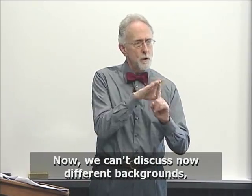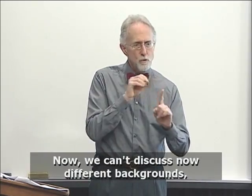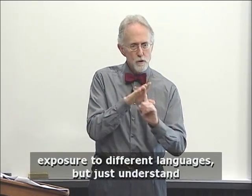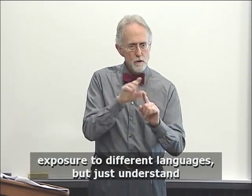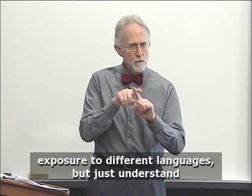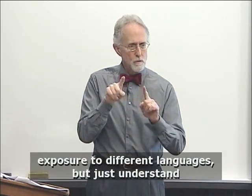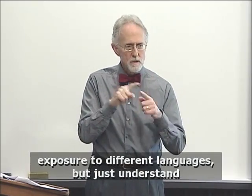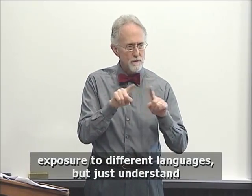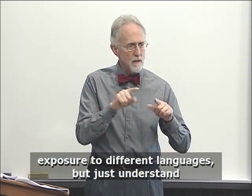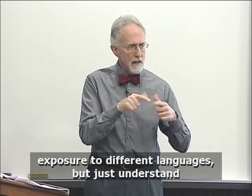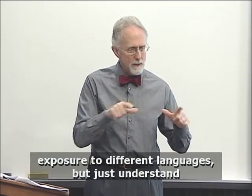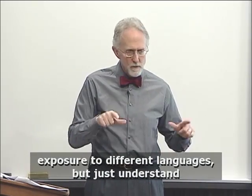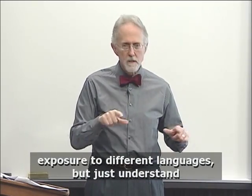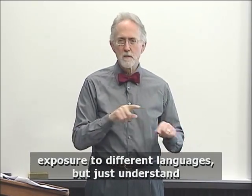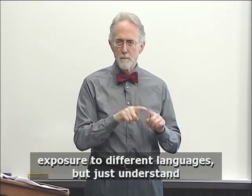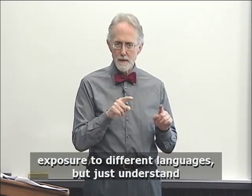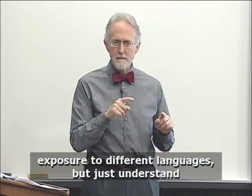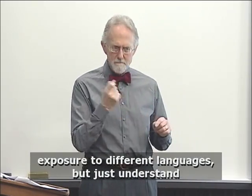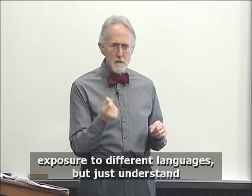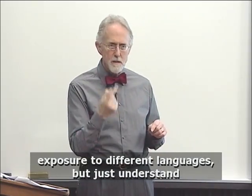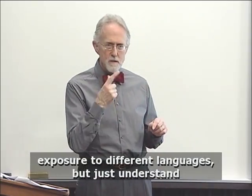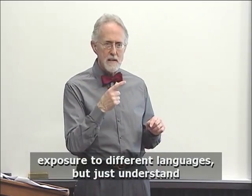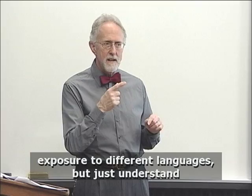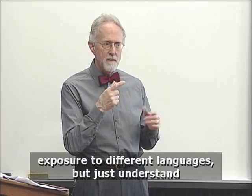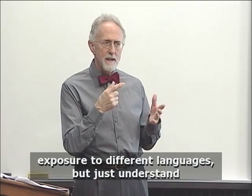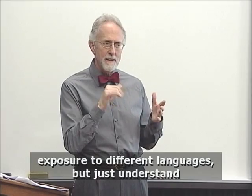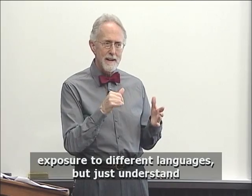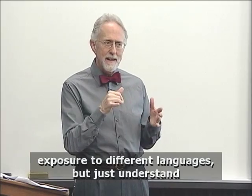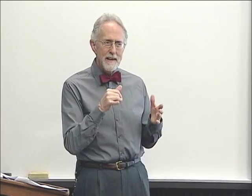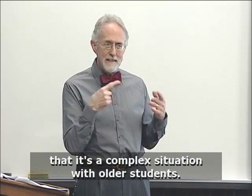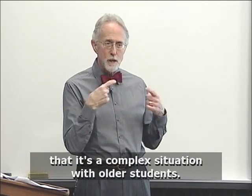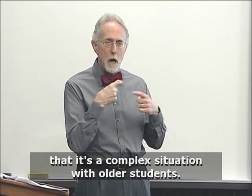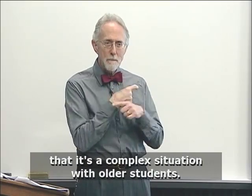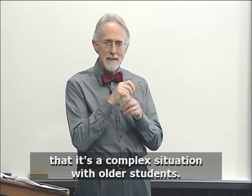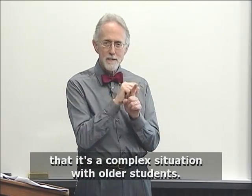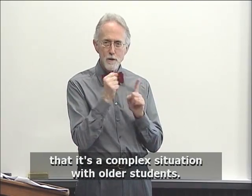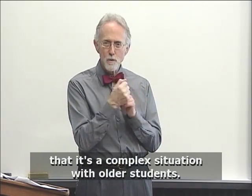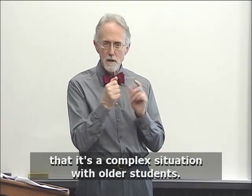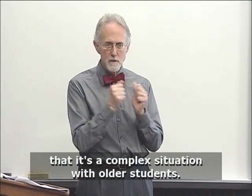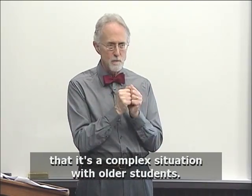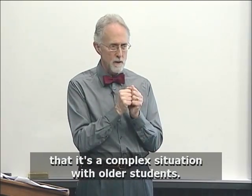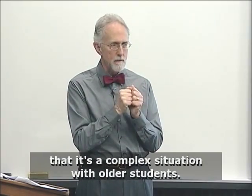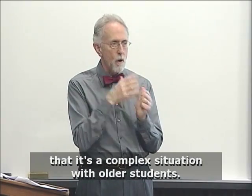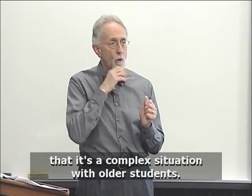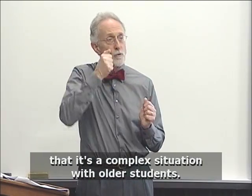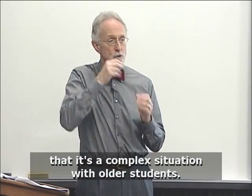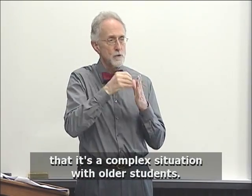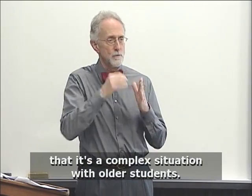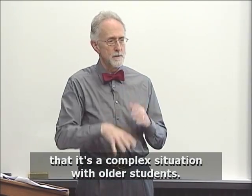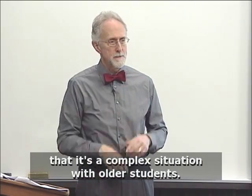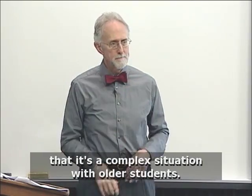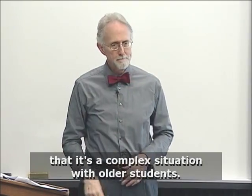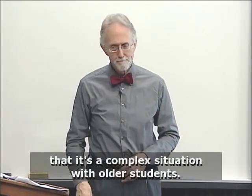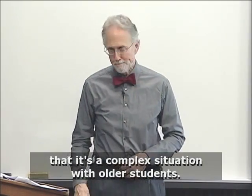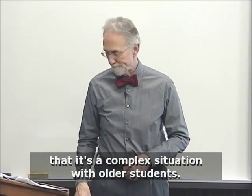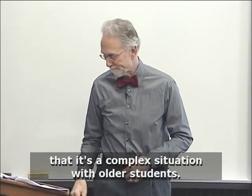exposure to different languages, but just understand that it's a complex situation with older students.